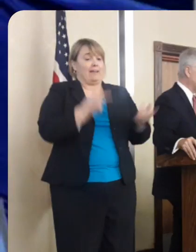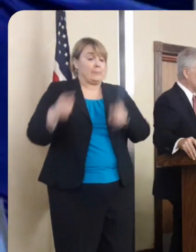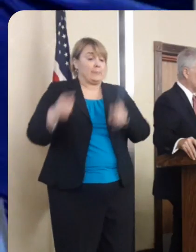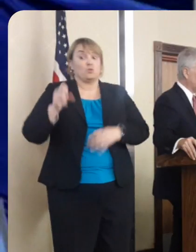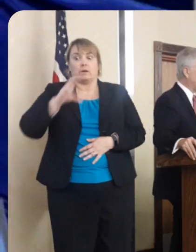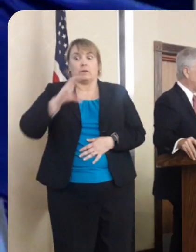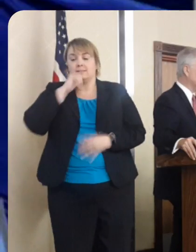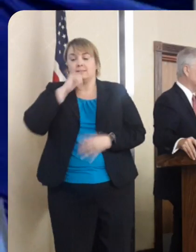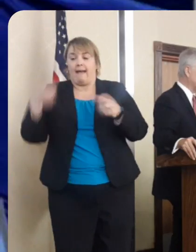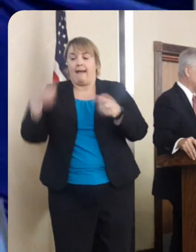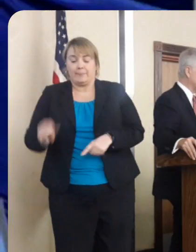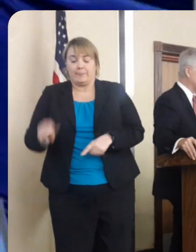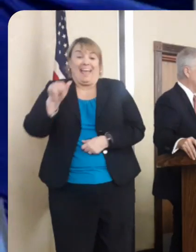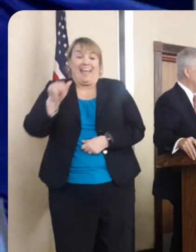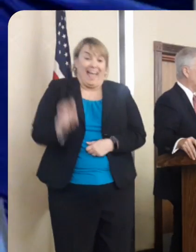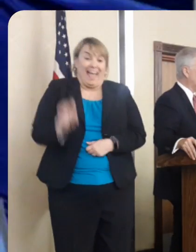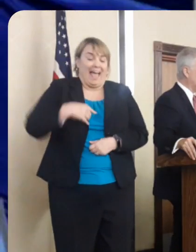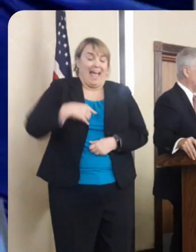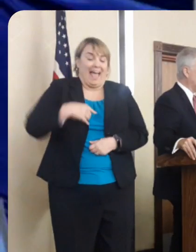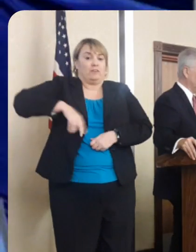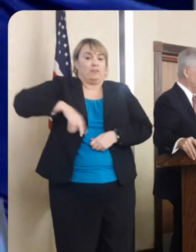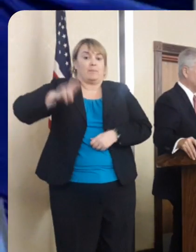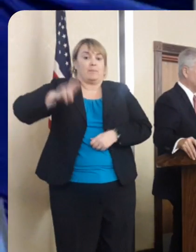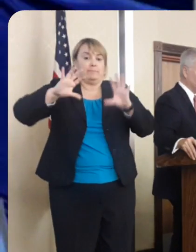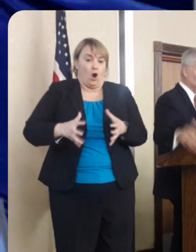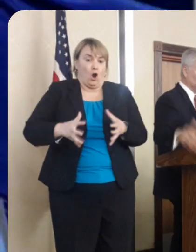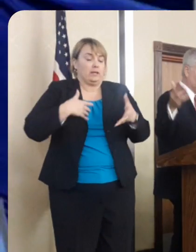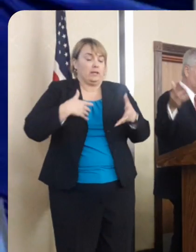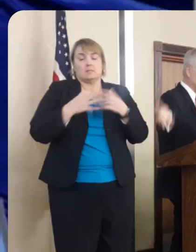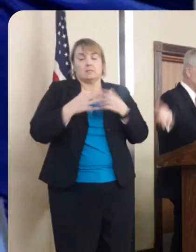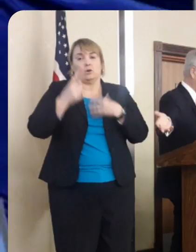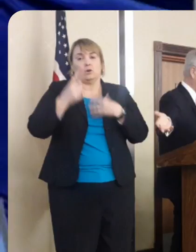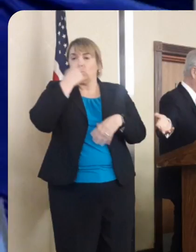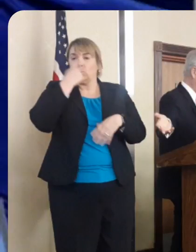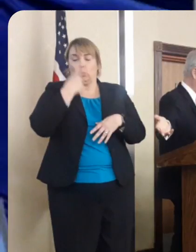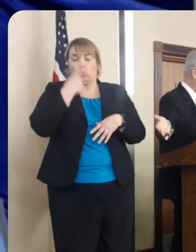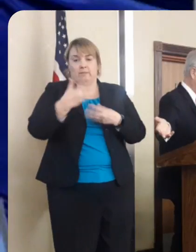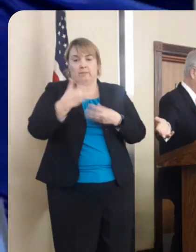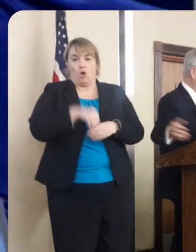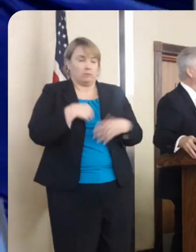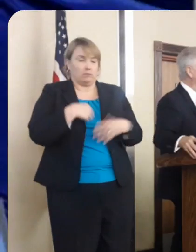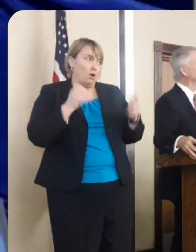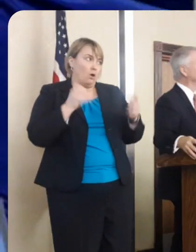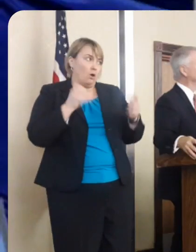no matter who it happens with, all the time, including from the 60 members right here.